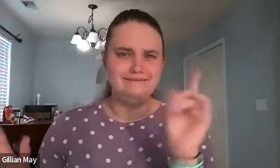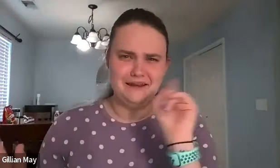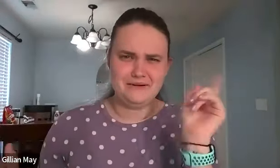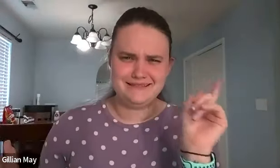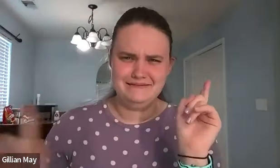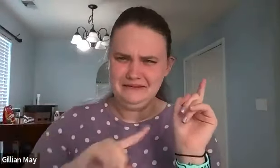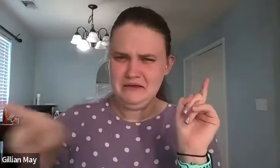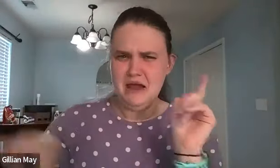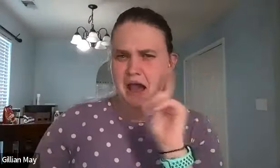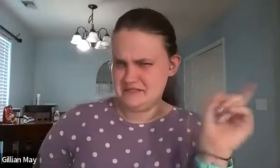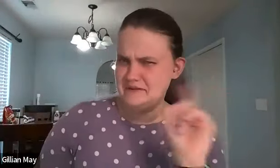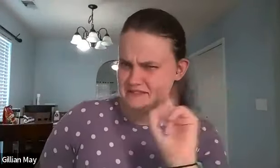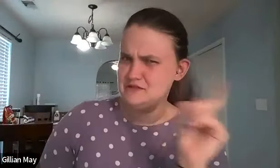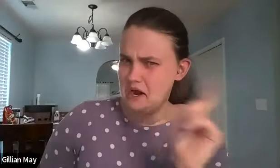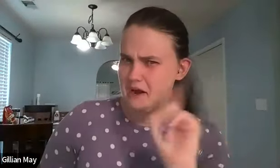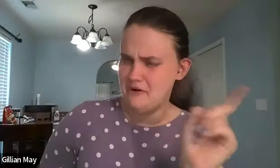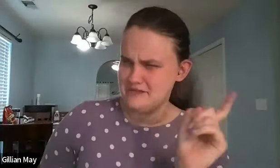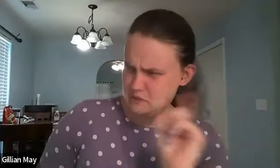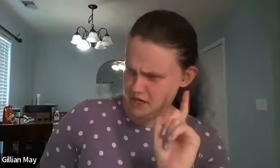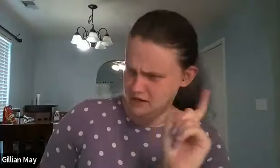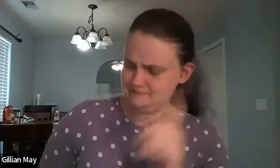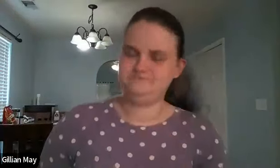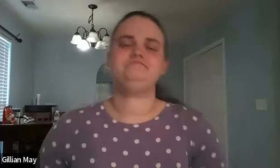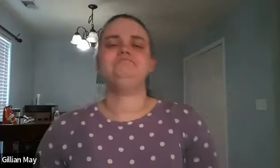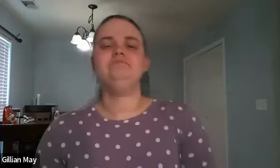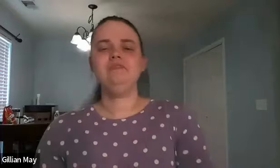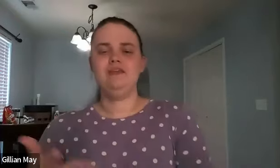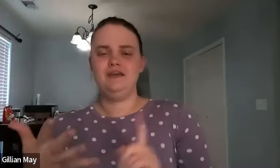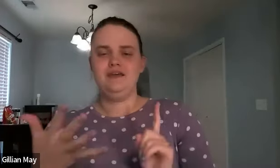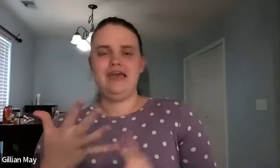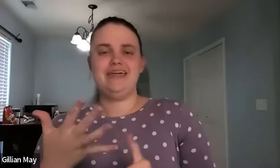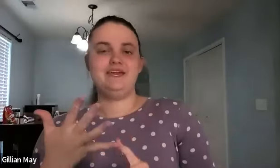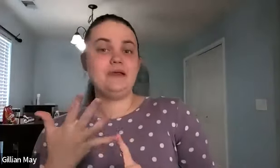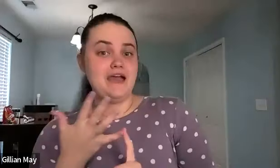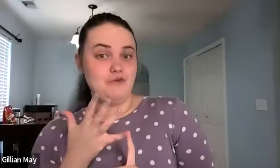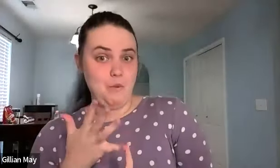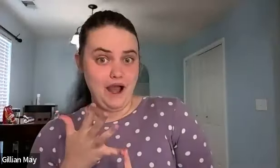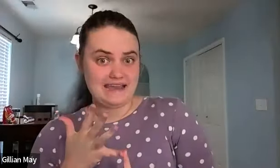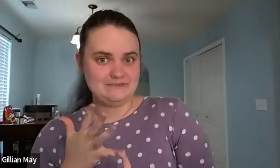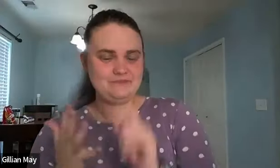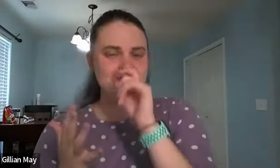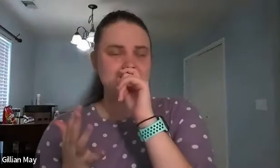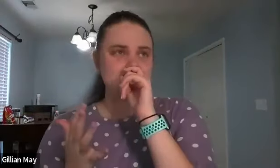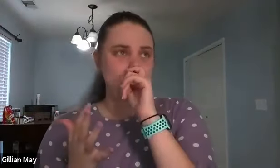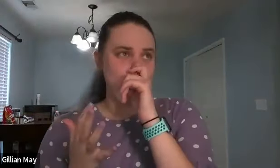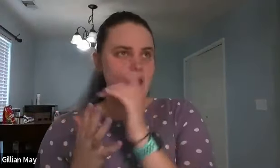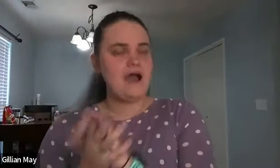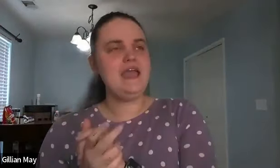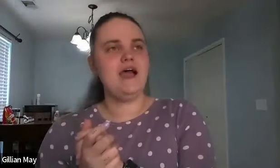I know I said opposite, but this is where, I promise. Where? And then we have why. So why